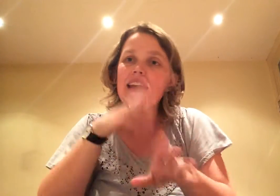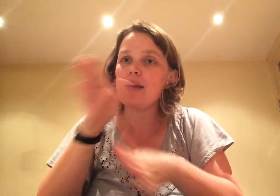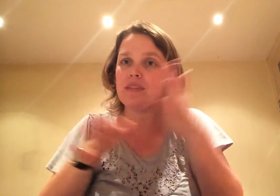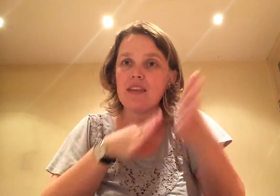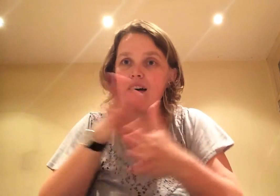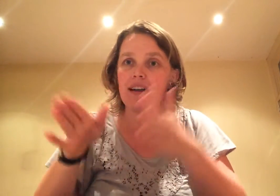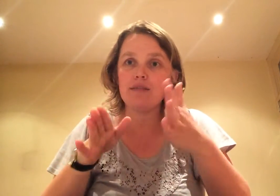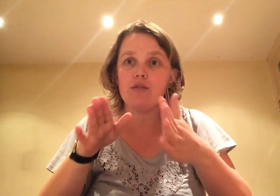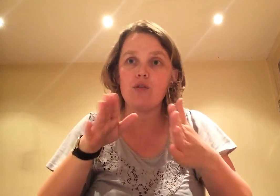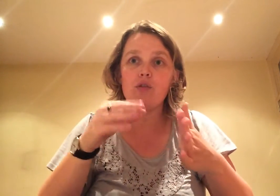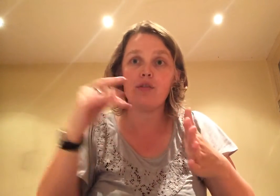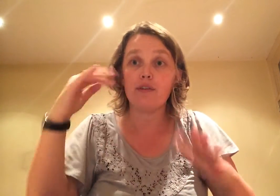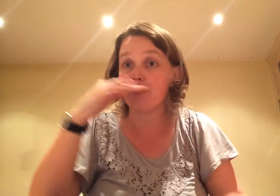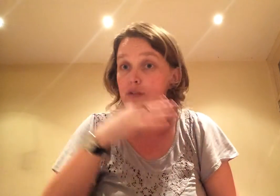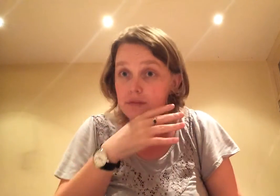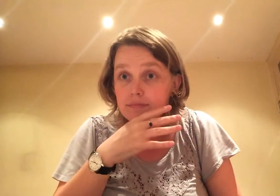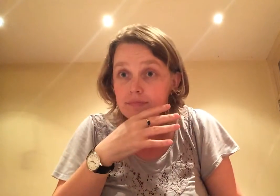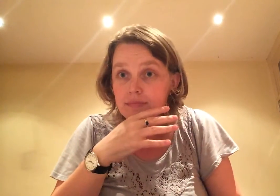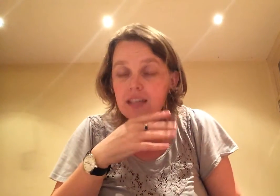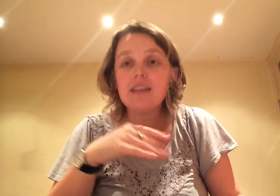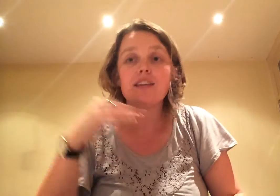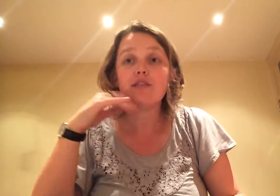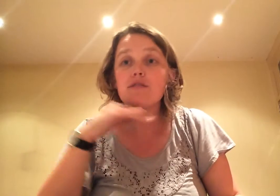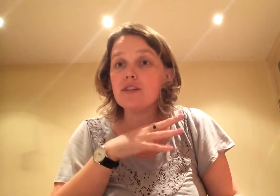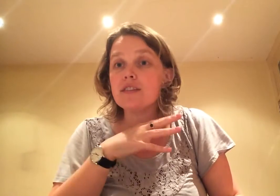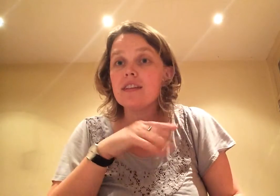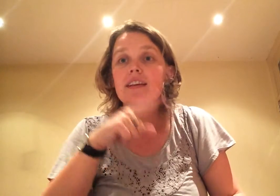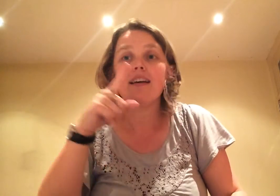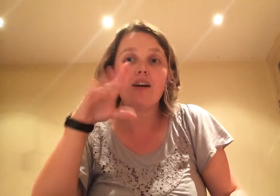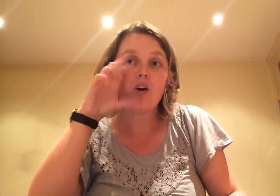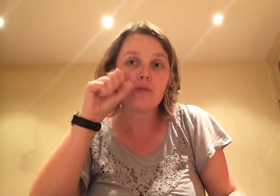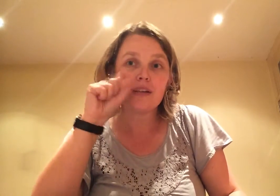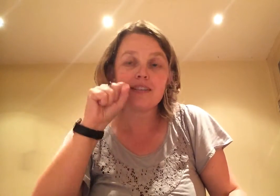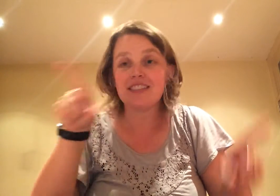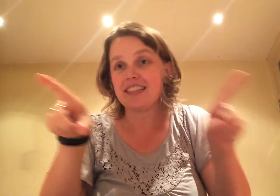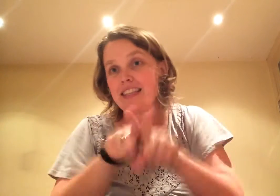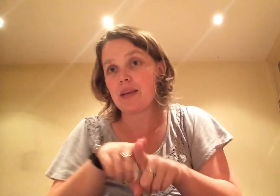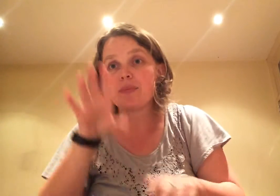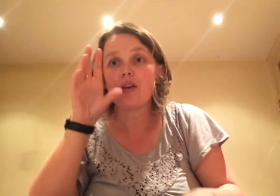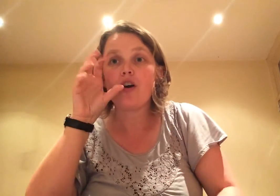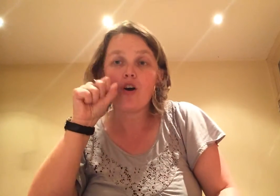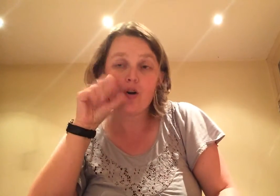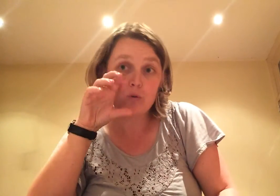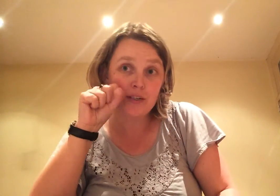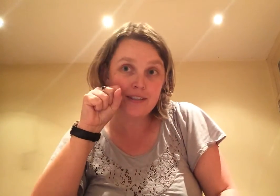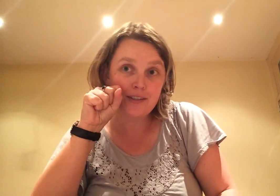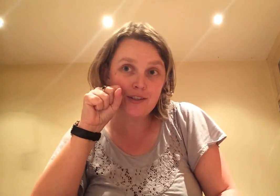same sign for the fruit. The fruit, orange is the same. Orange,